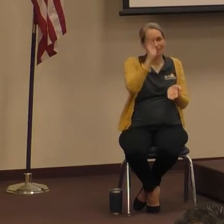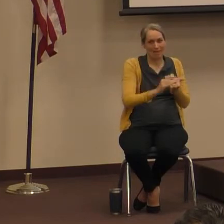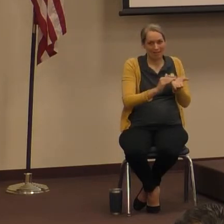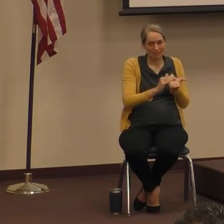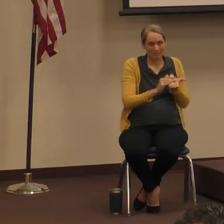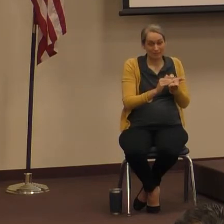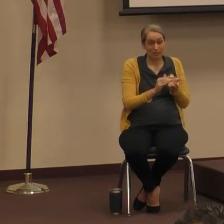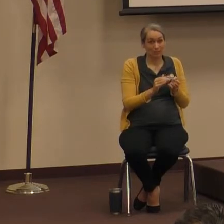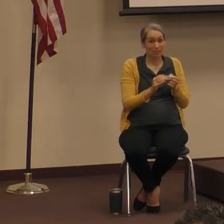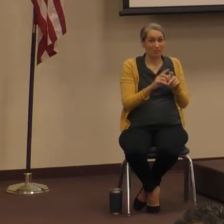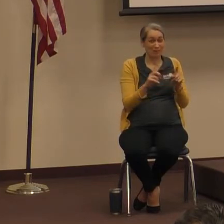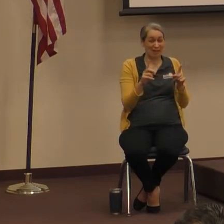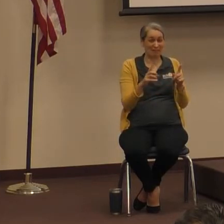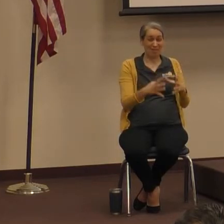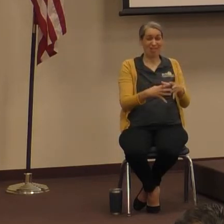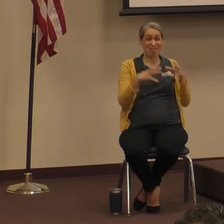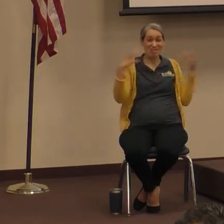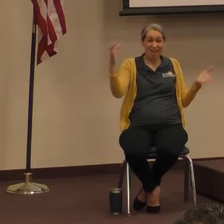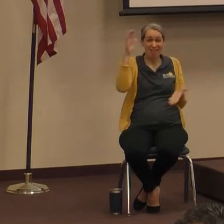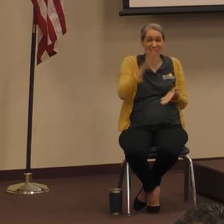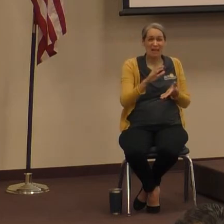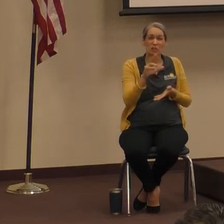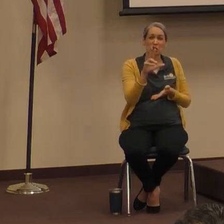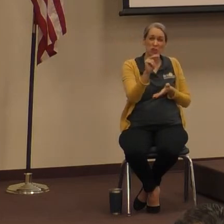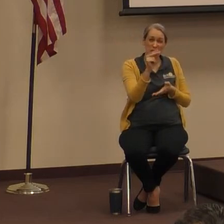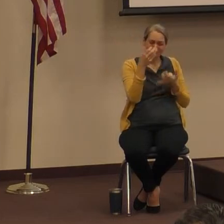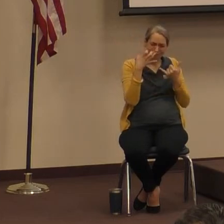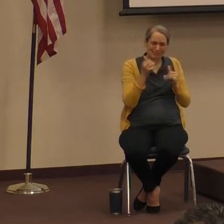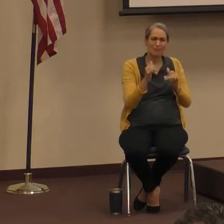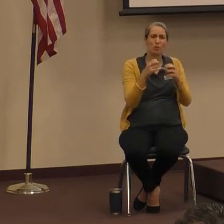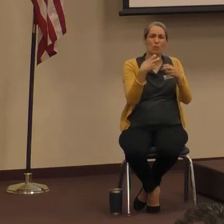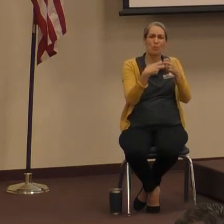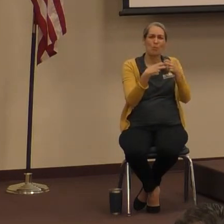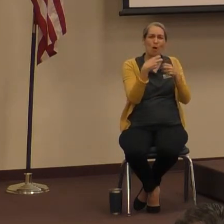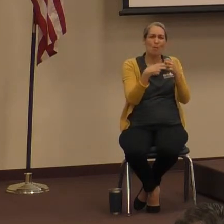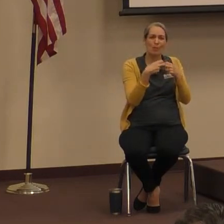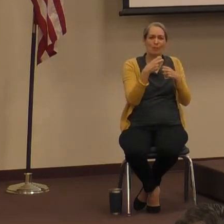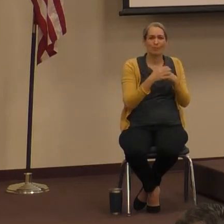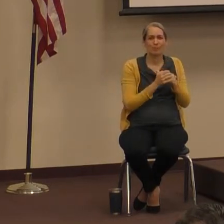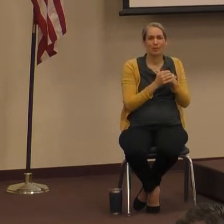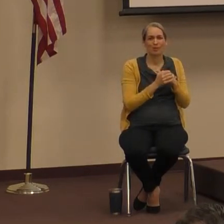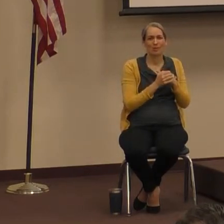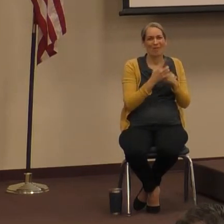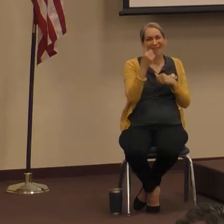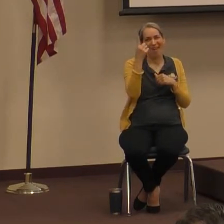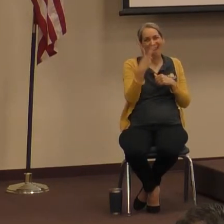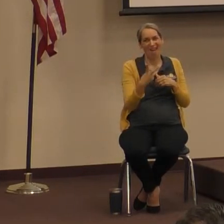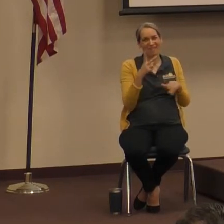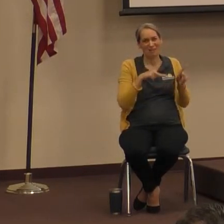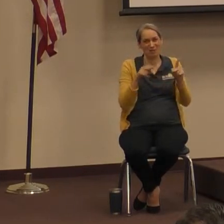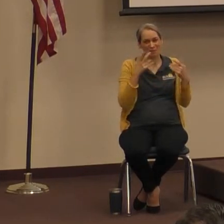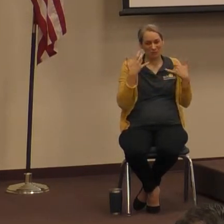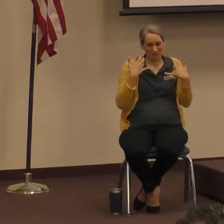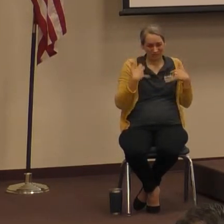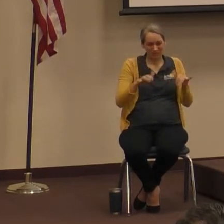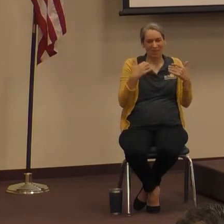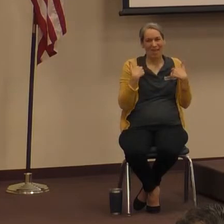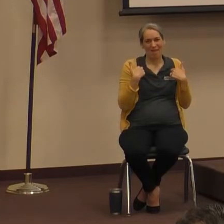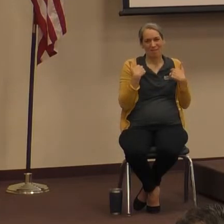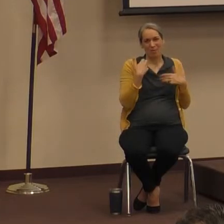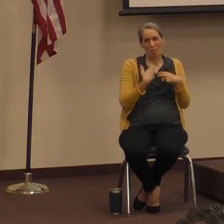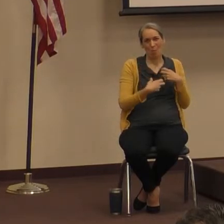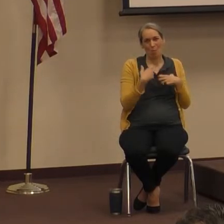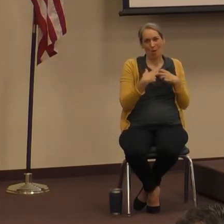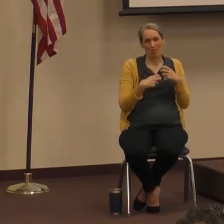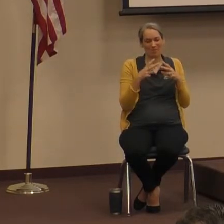drop drastically? No. No, they don't. We're still talking 1 out of every 2, and these are for people that are very committed Christians going to church all the